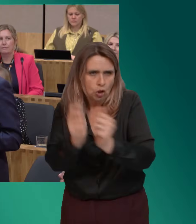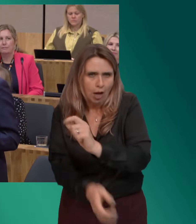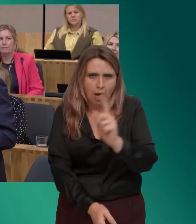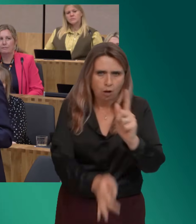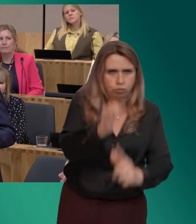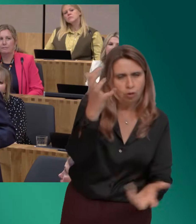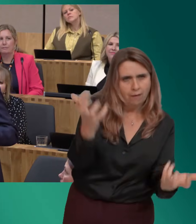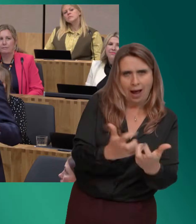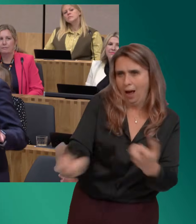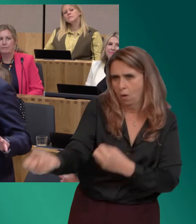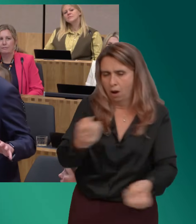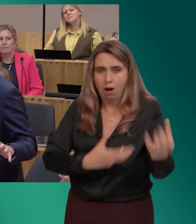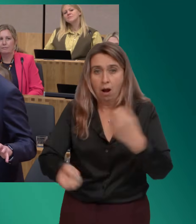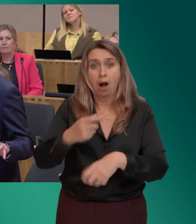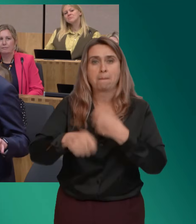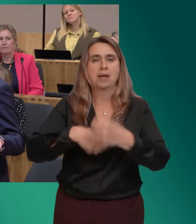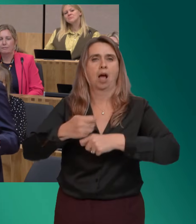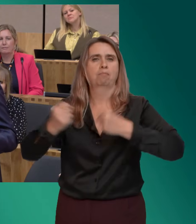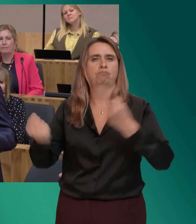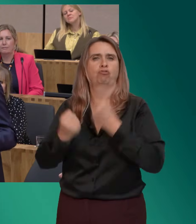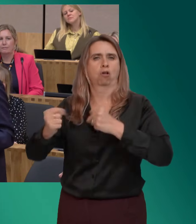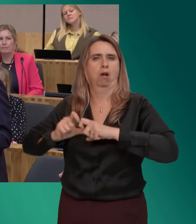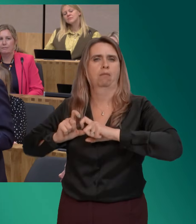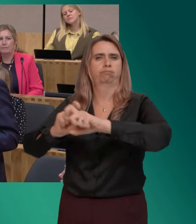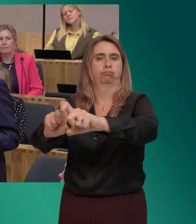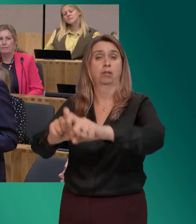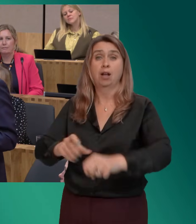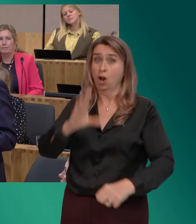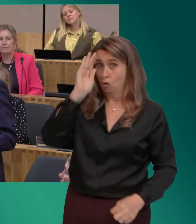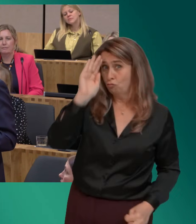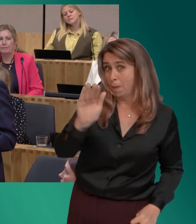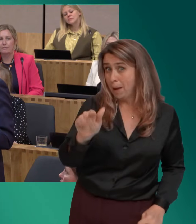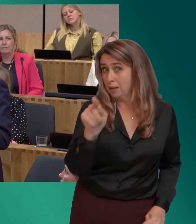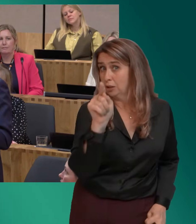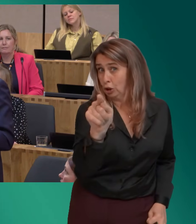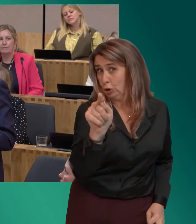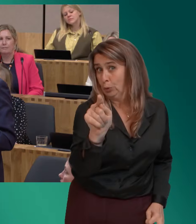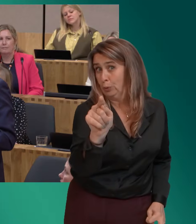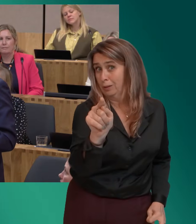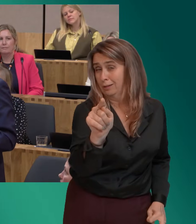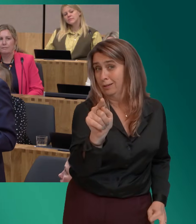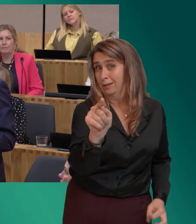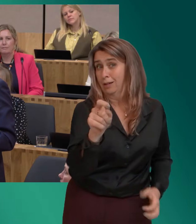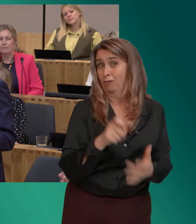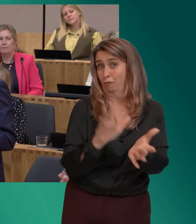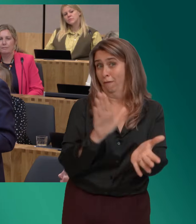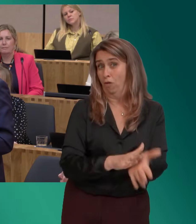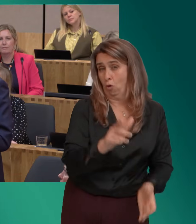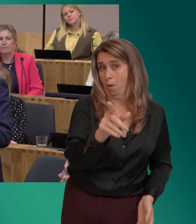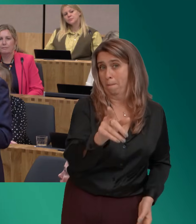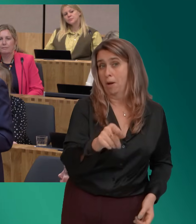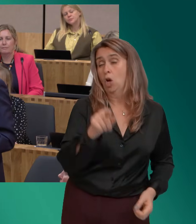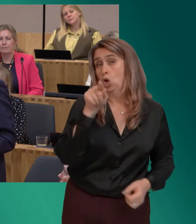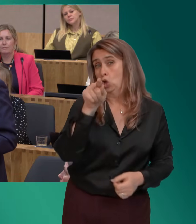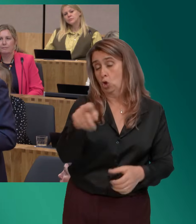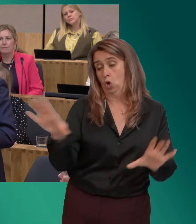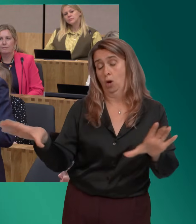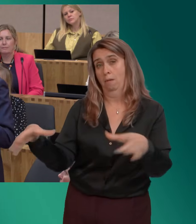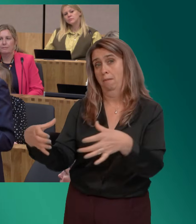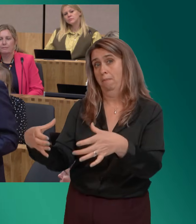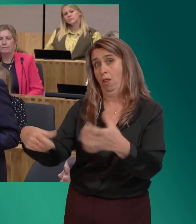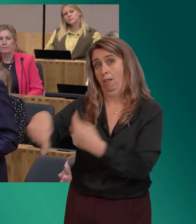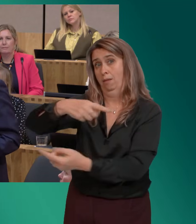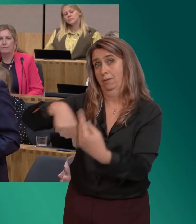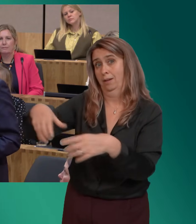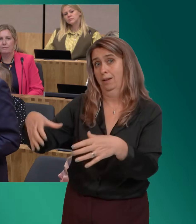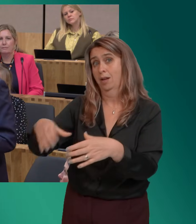the future. I remind the Leader of the Opposition that he leads a group in Wales from a party